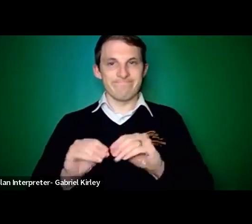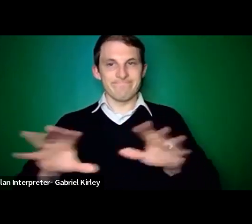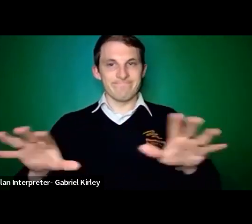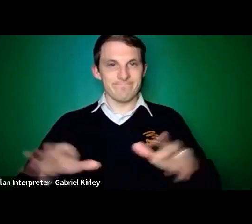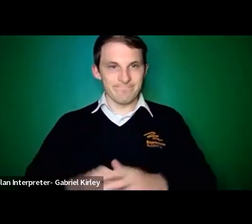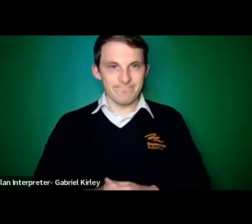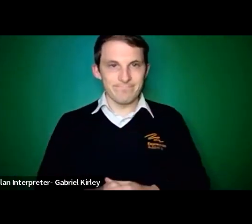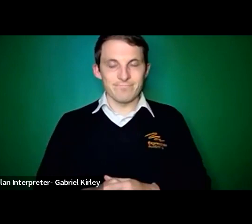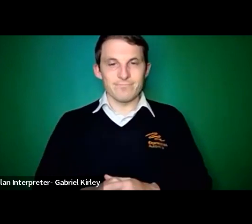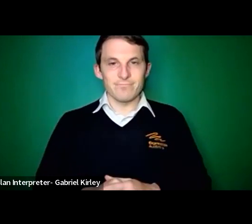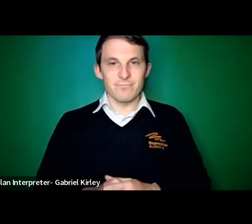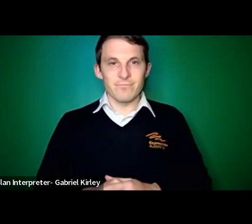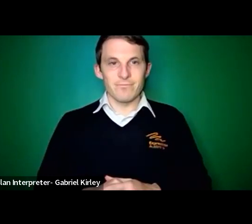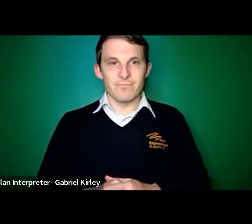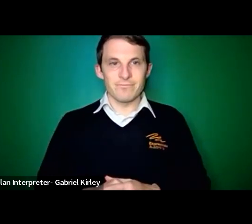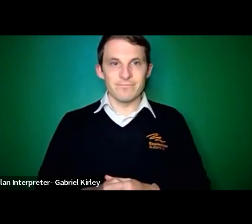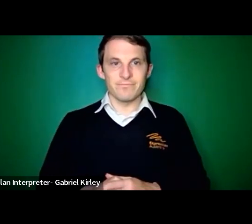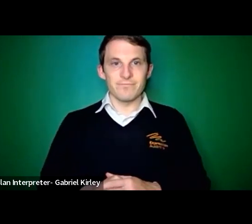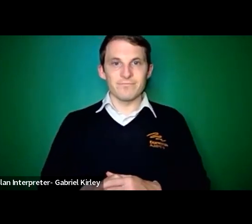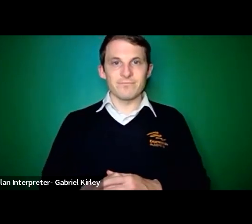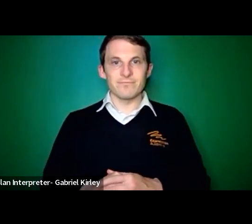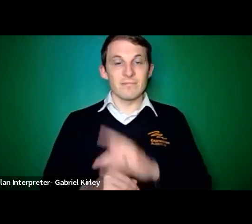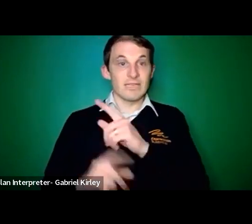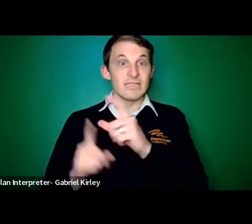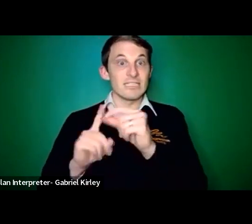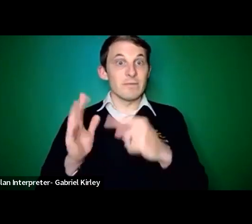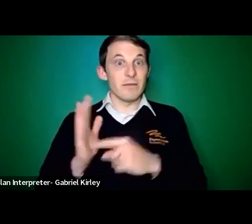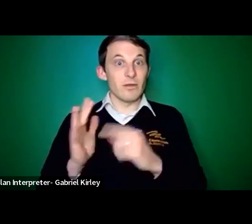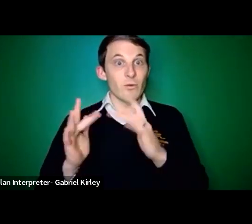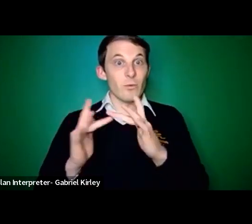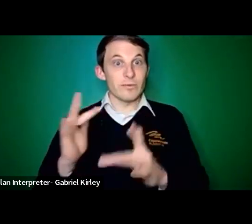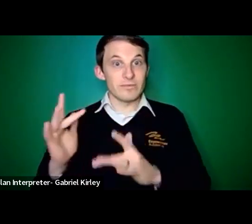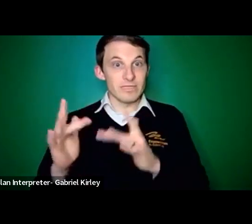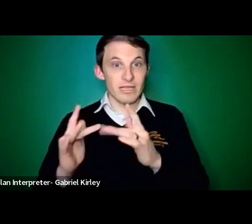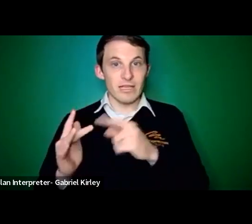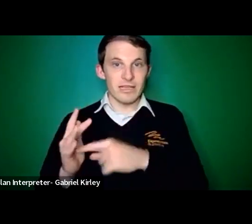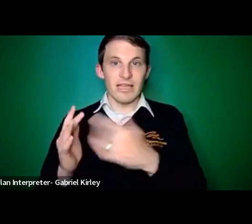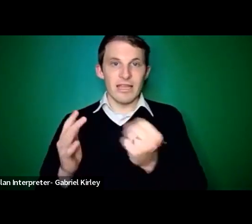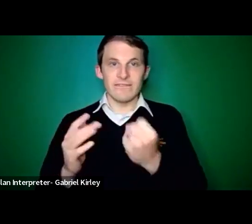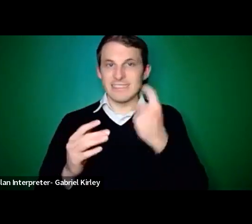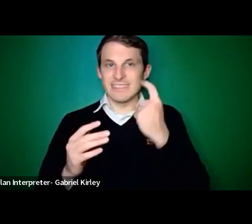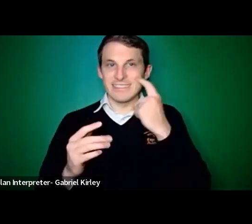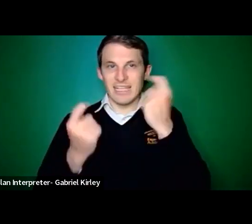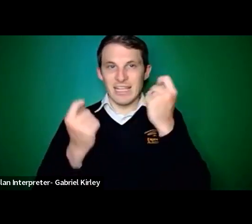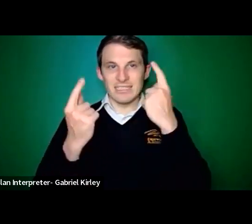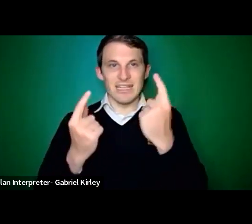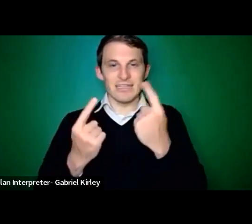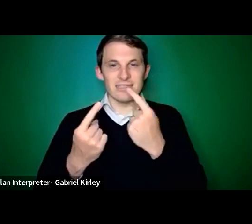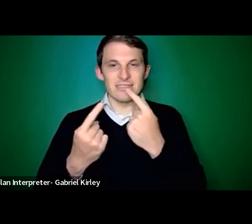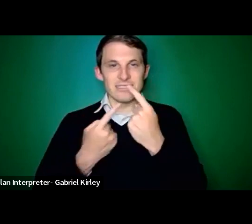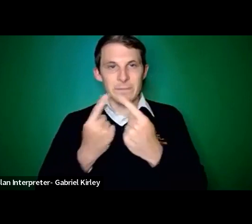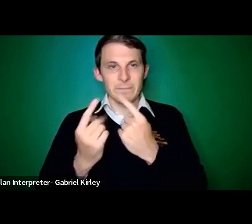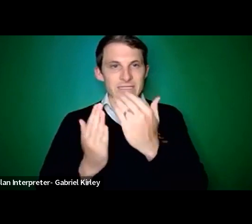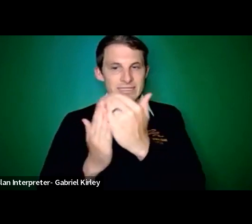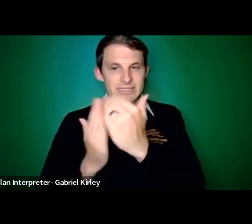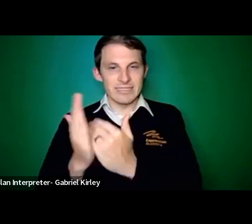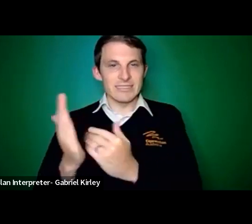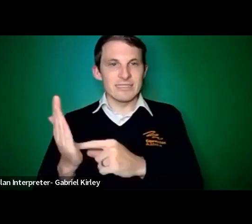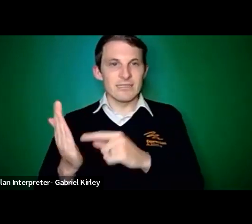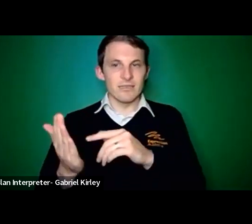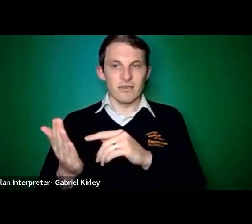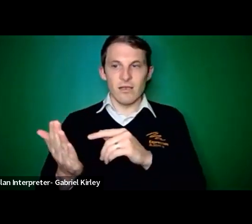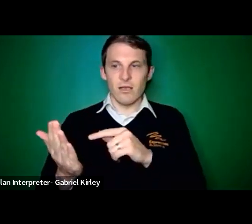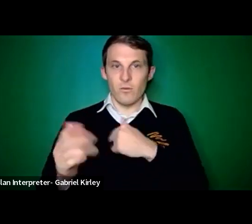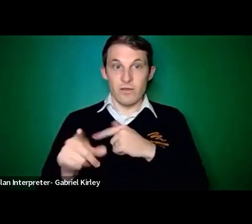the department website has some very easy to understand steps that you can take to minimise the chance of contracting